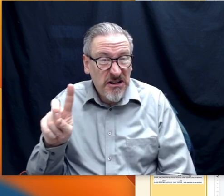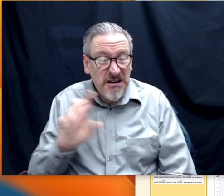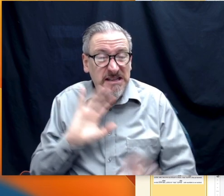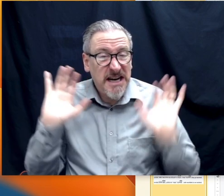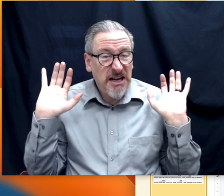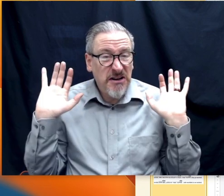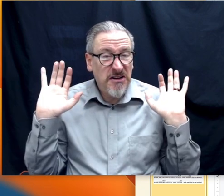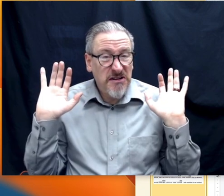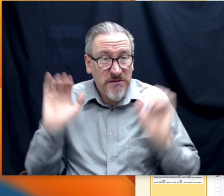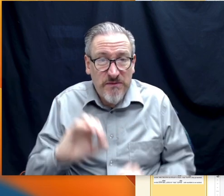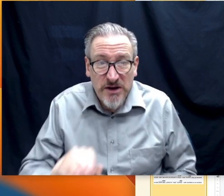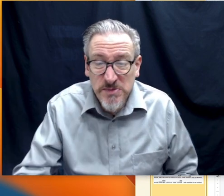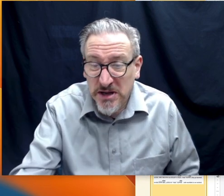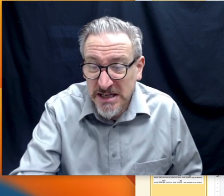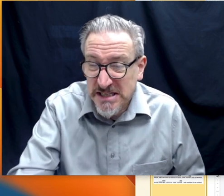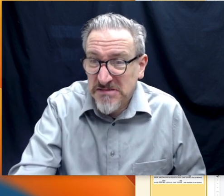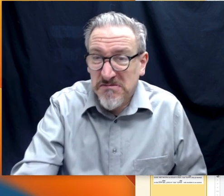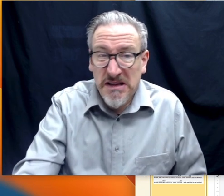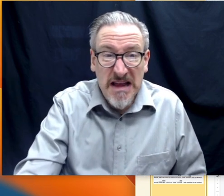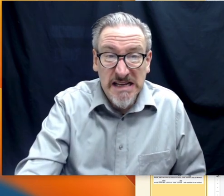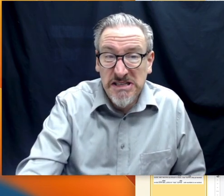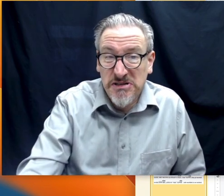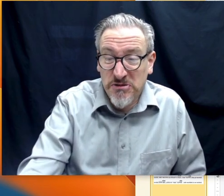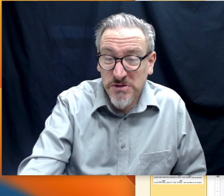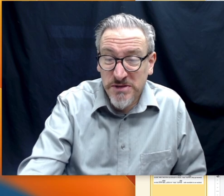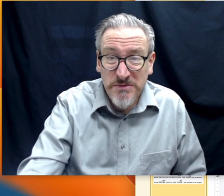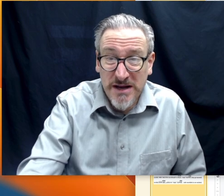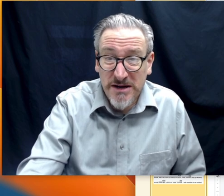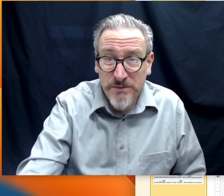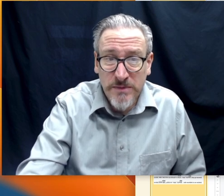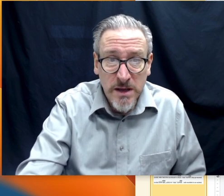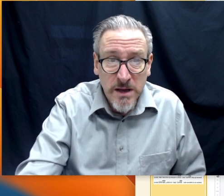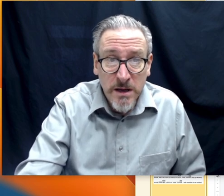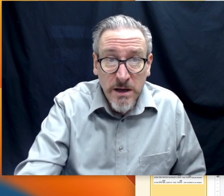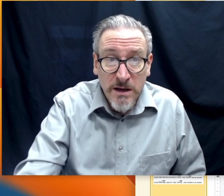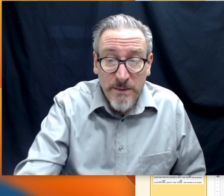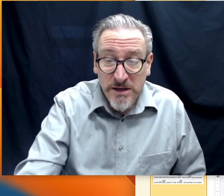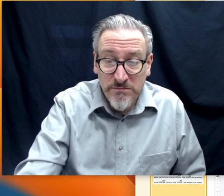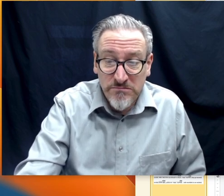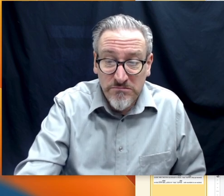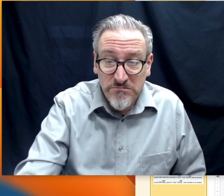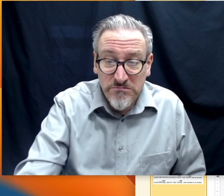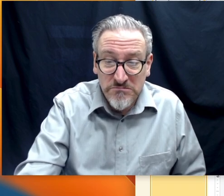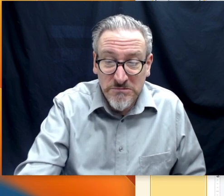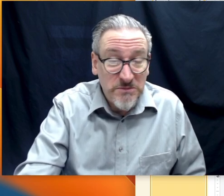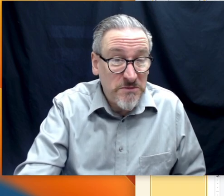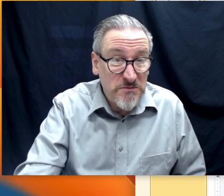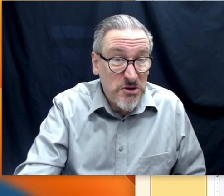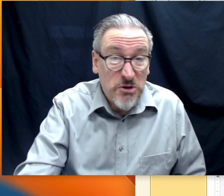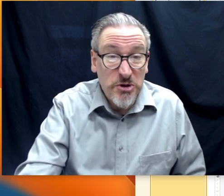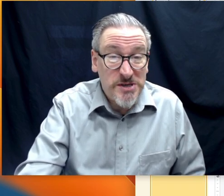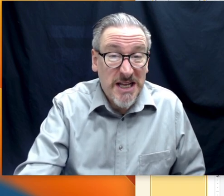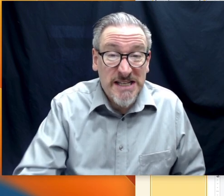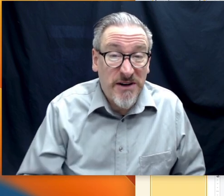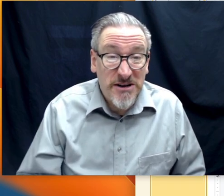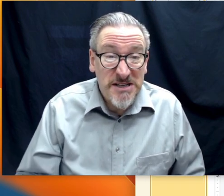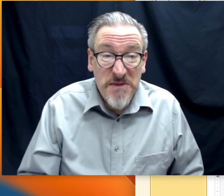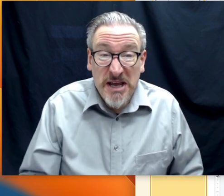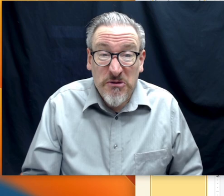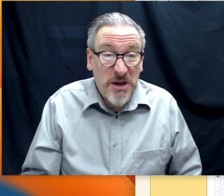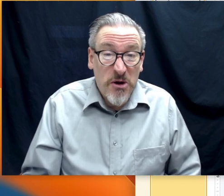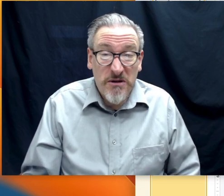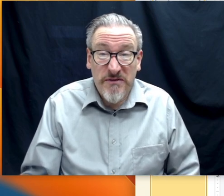Killed, signing, finger spelling is less gruesome. I don't know. I mean, you could use